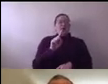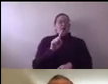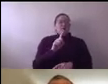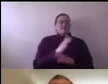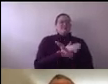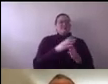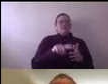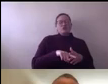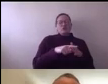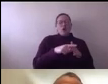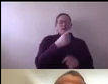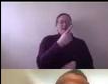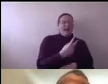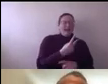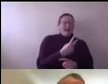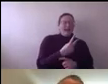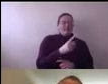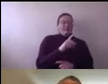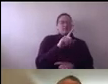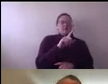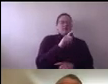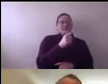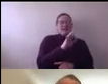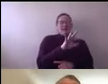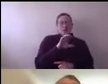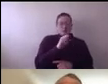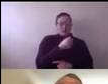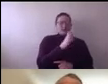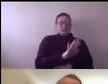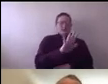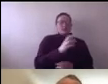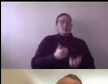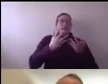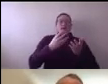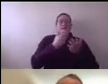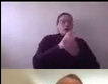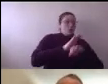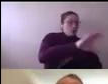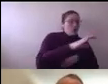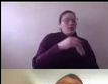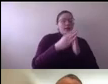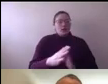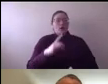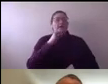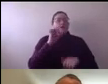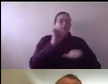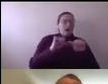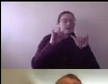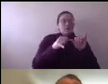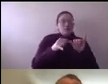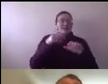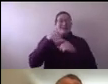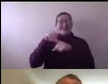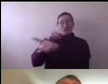century. So many of the founders and the leaders of modern science and engineering in China actually came out of